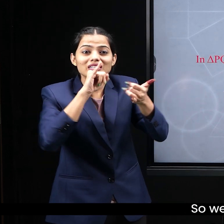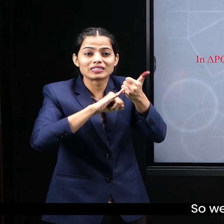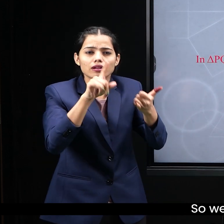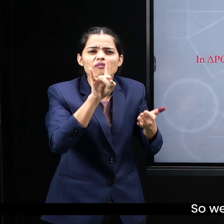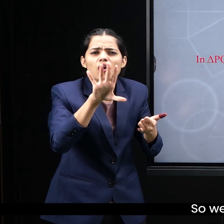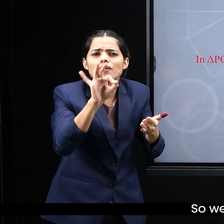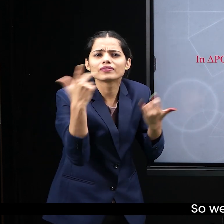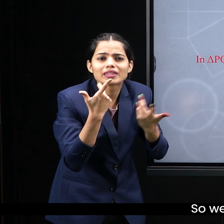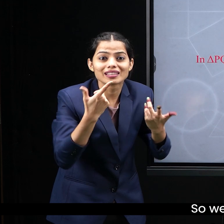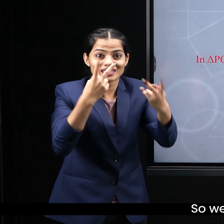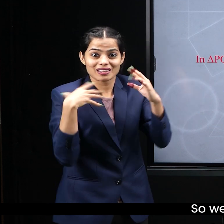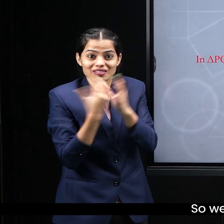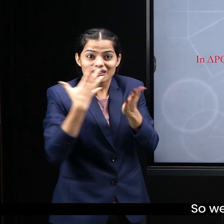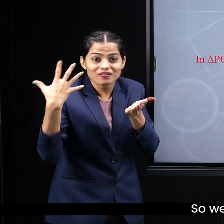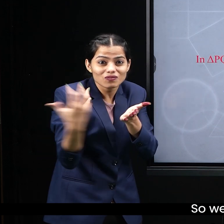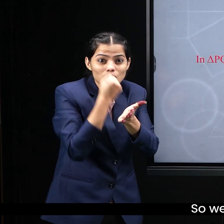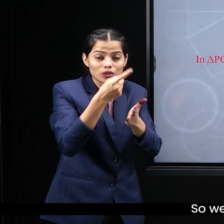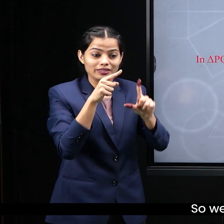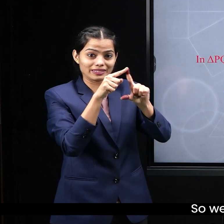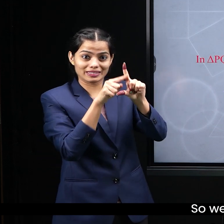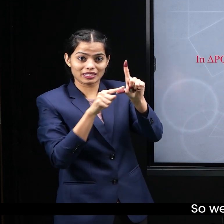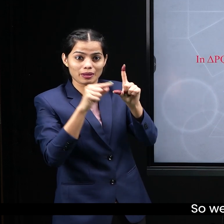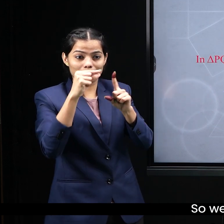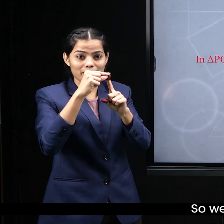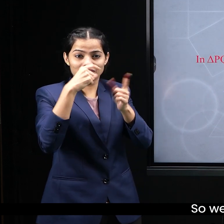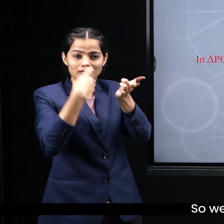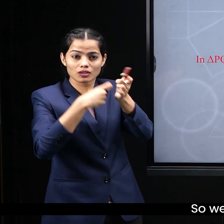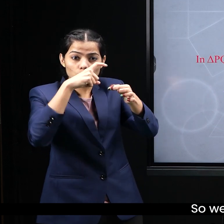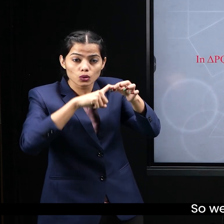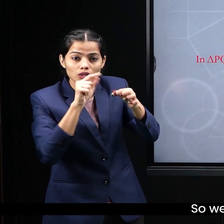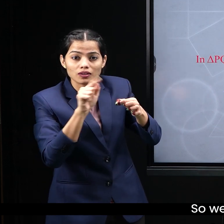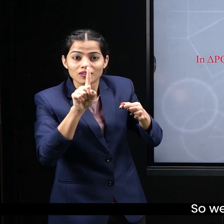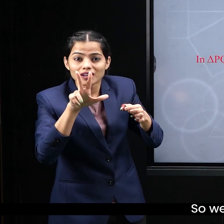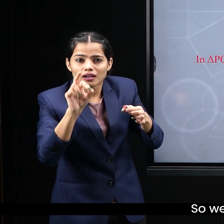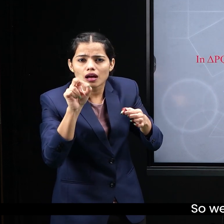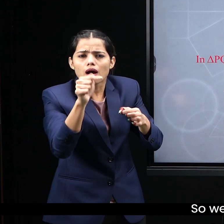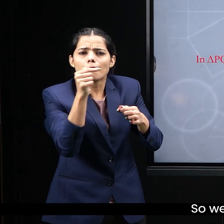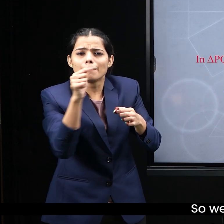angle PRQ is equal to 180 degrees minus 150 degrees.